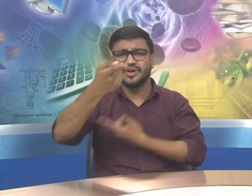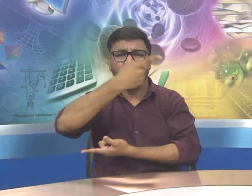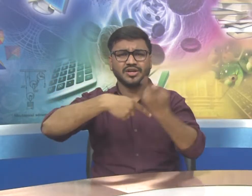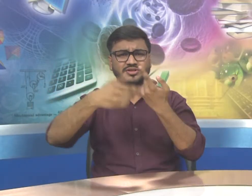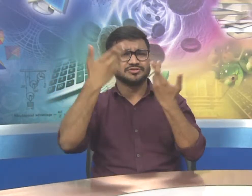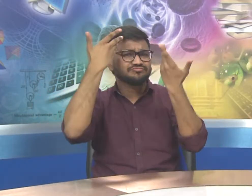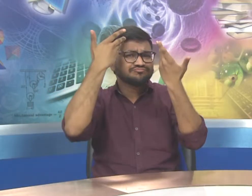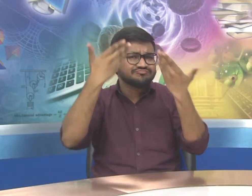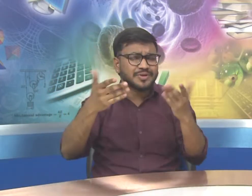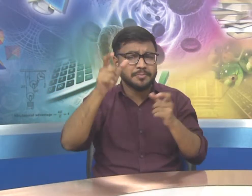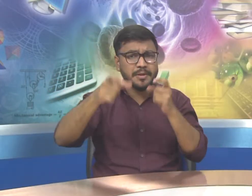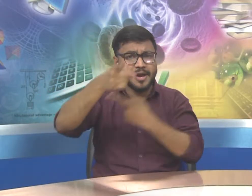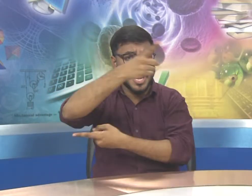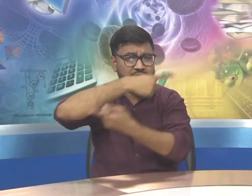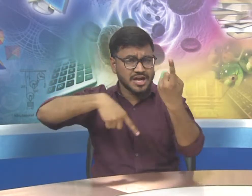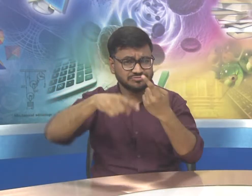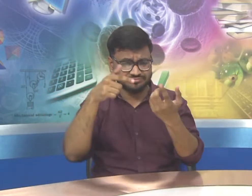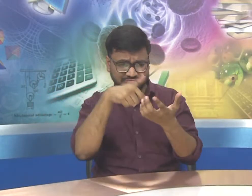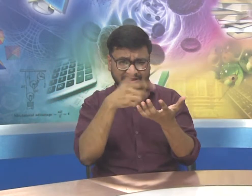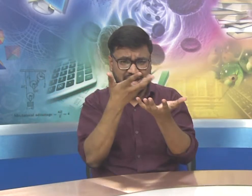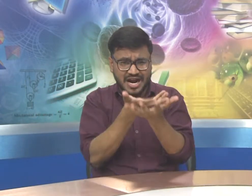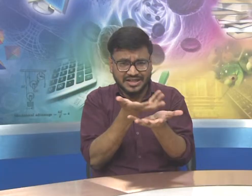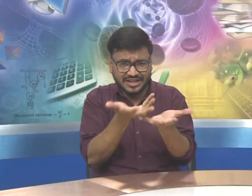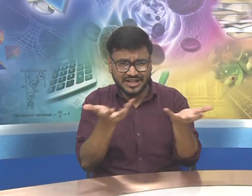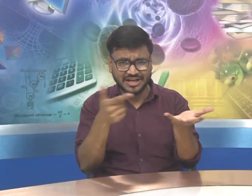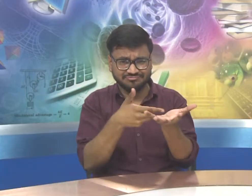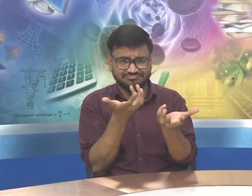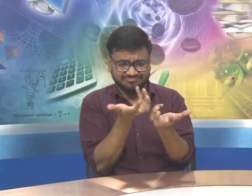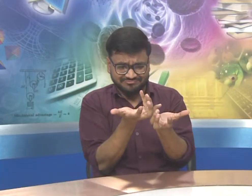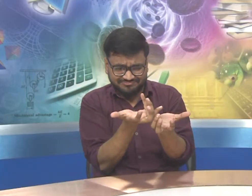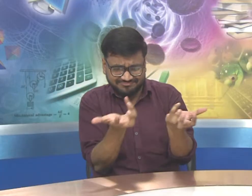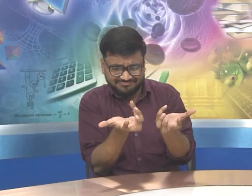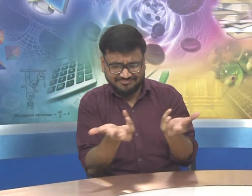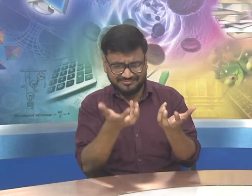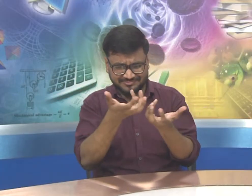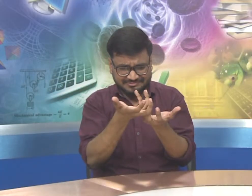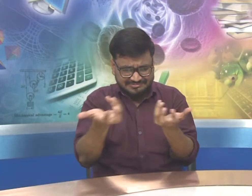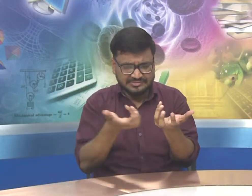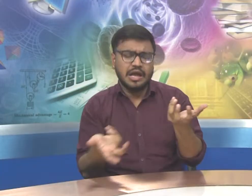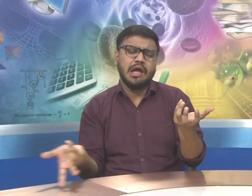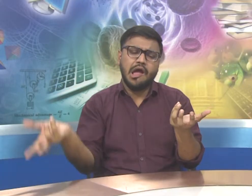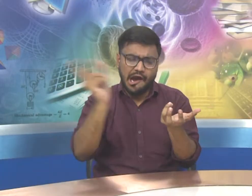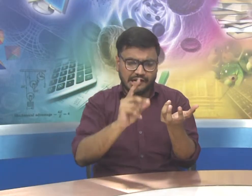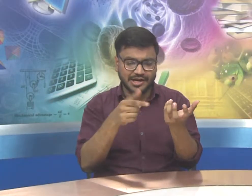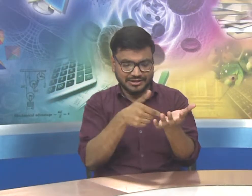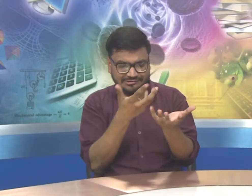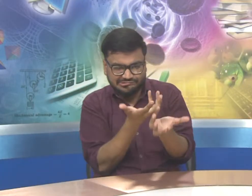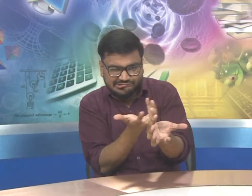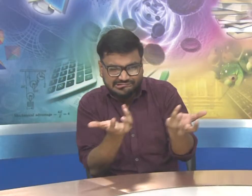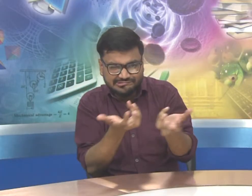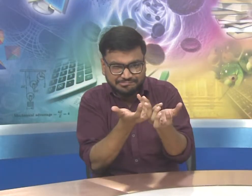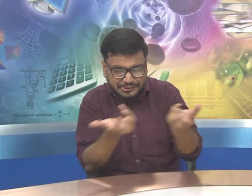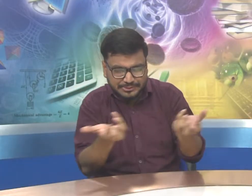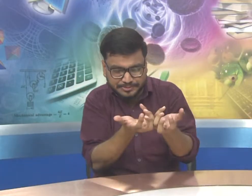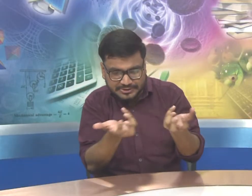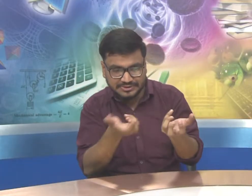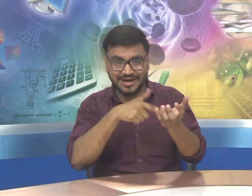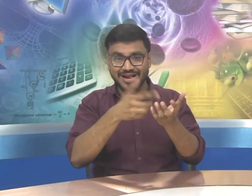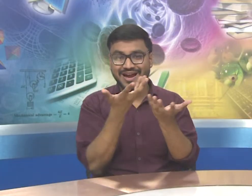Long ago in India, people talked about whether matter can be divided again